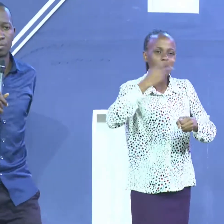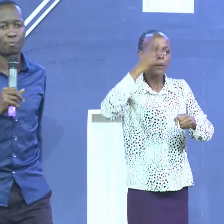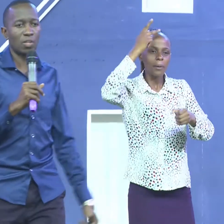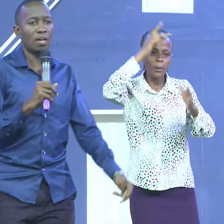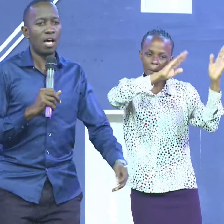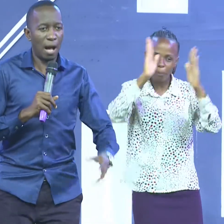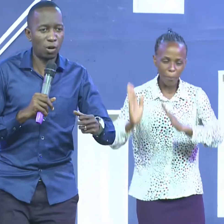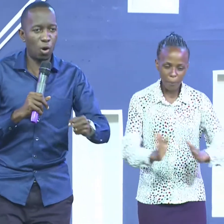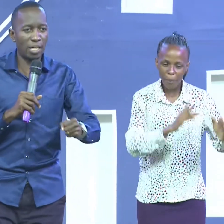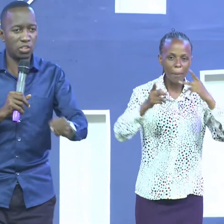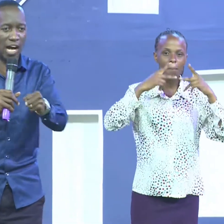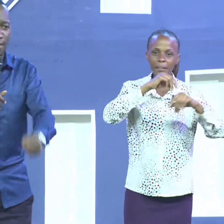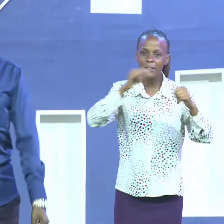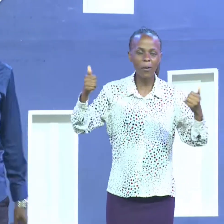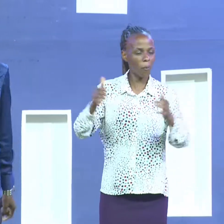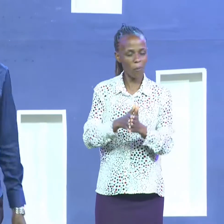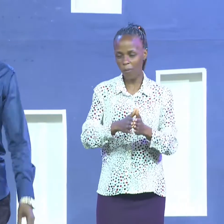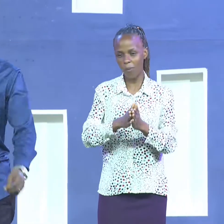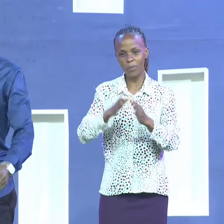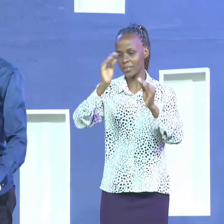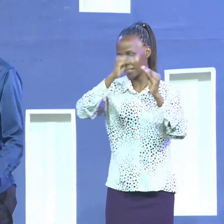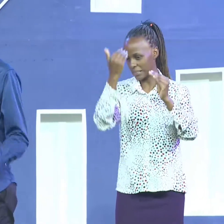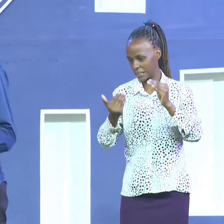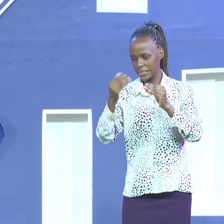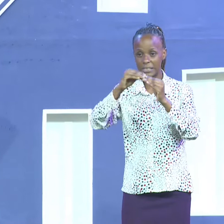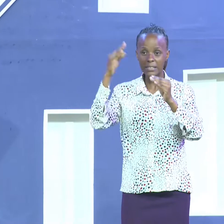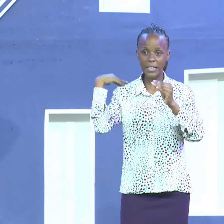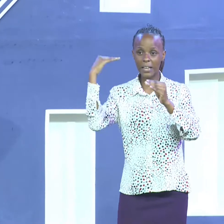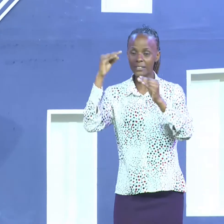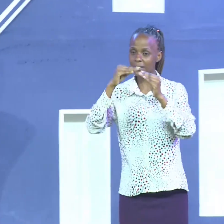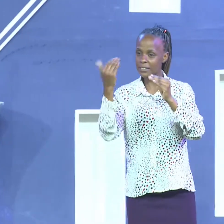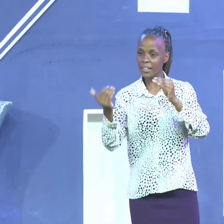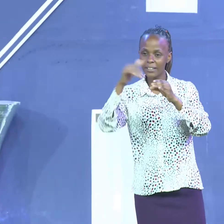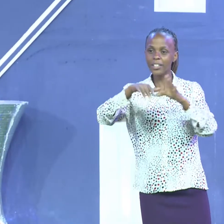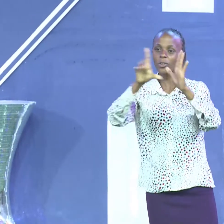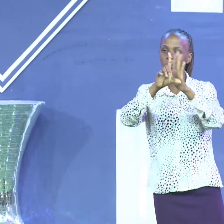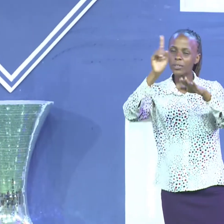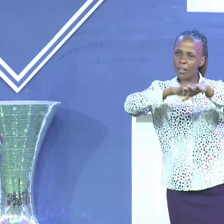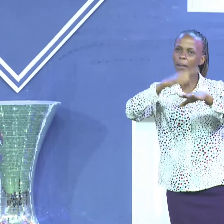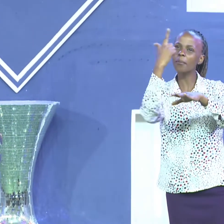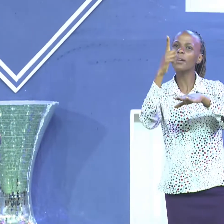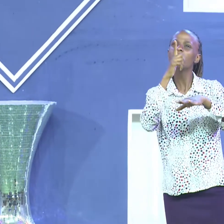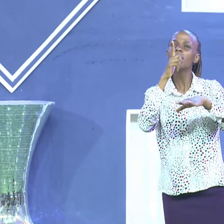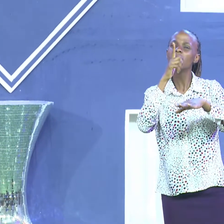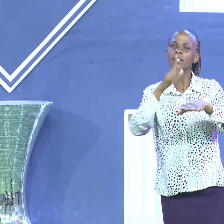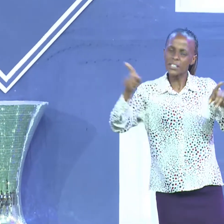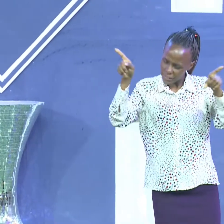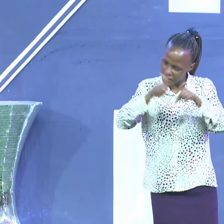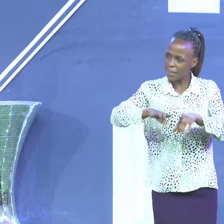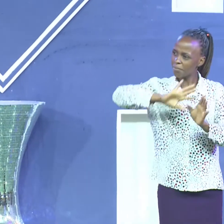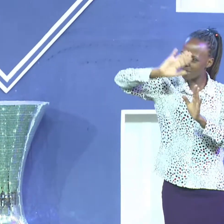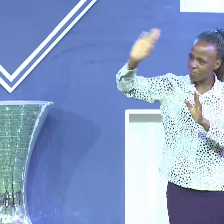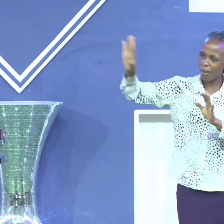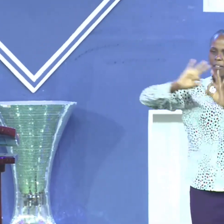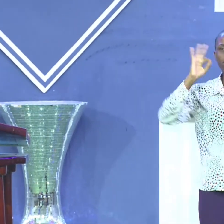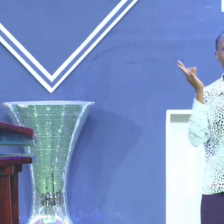the girl said they had prepared very well. The in-laws are coming. What time are they coming at 1? And